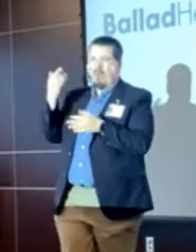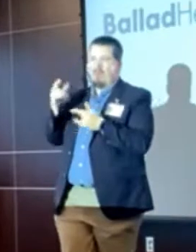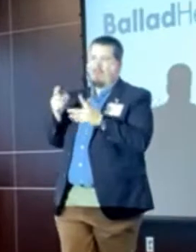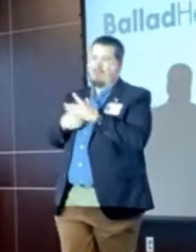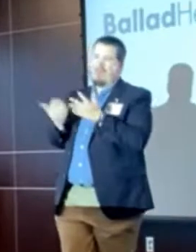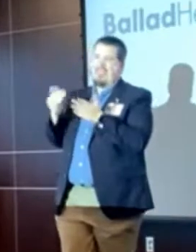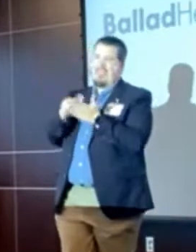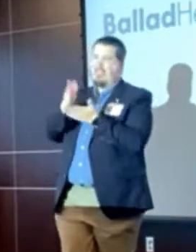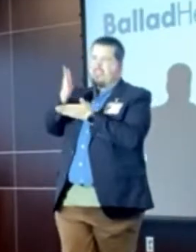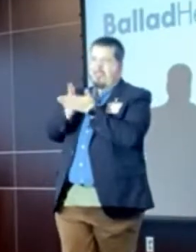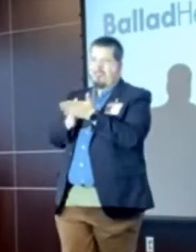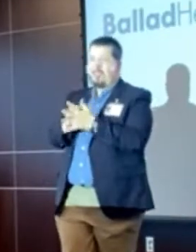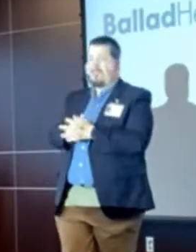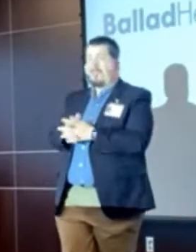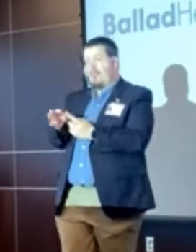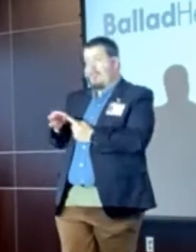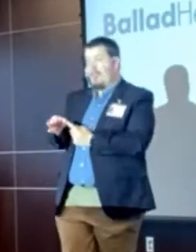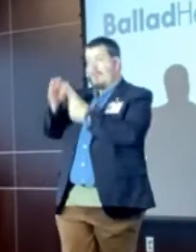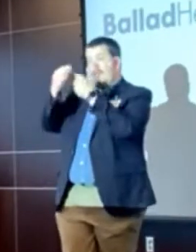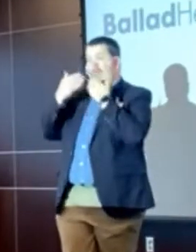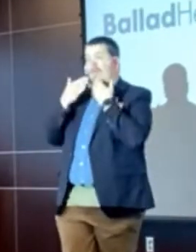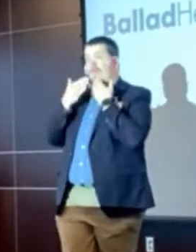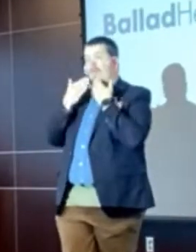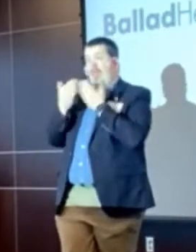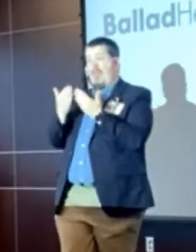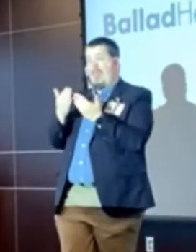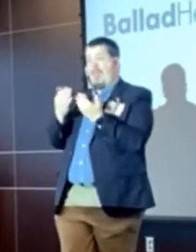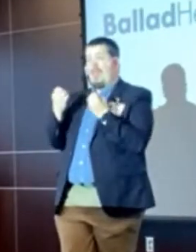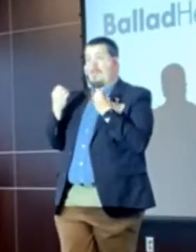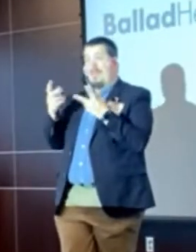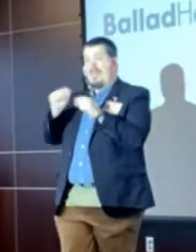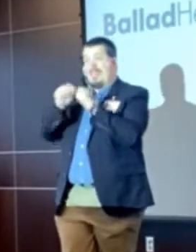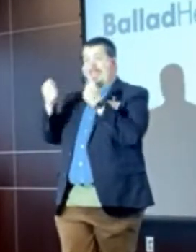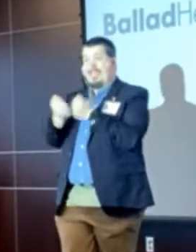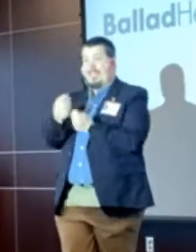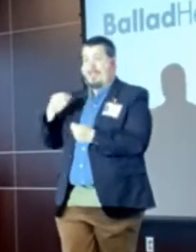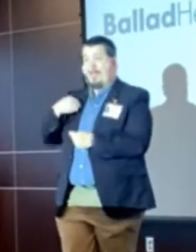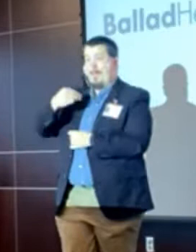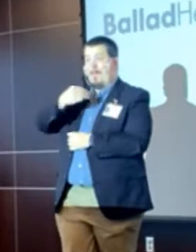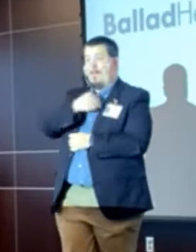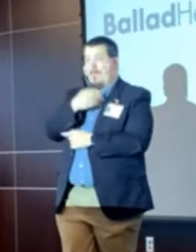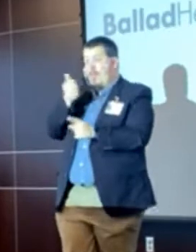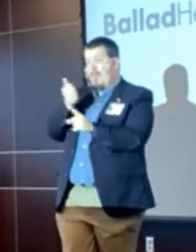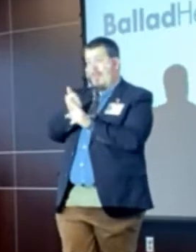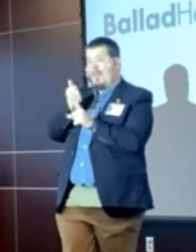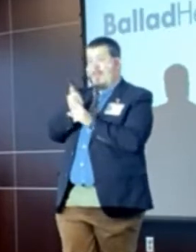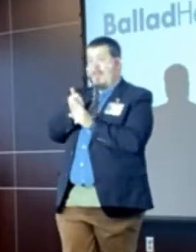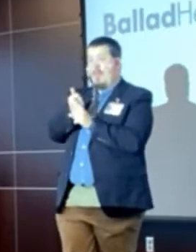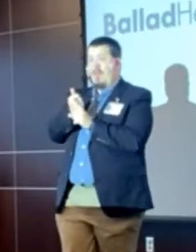weeks. Especially want to say thank you to many of the team members who have been